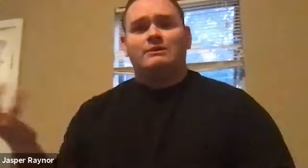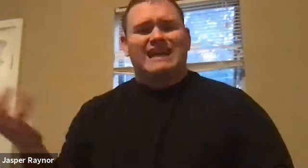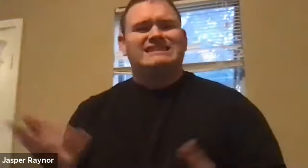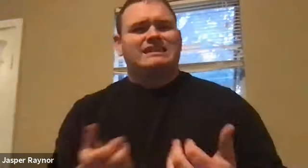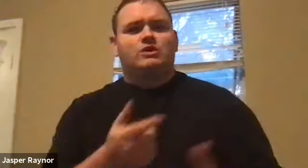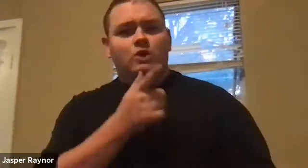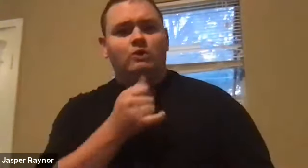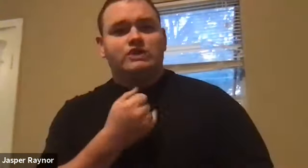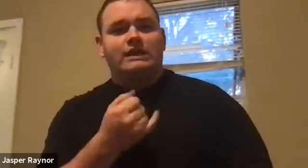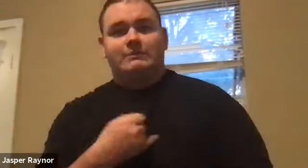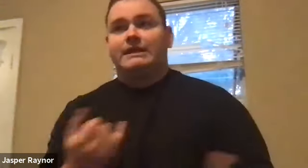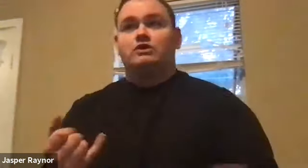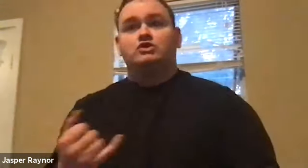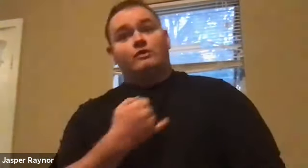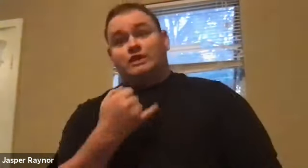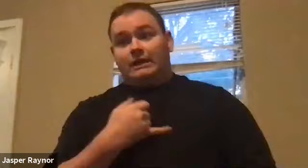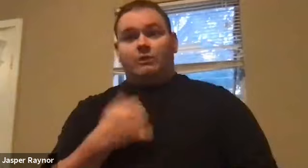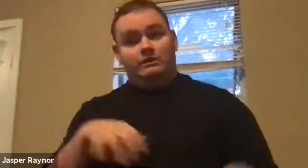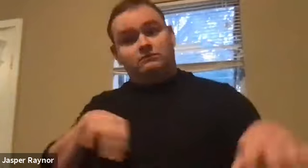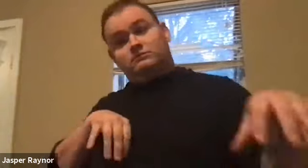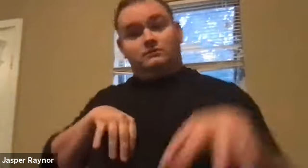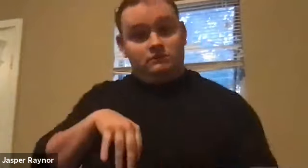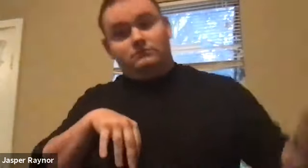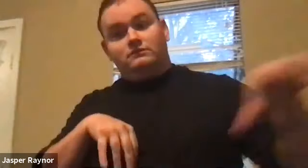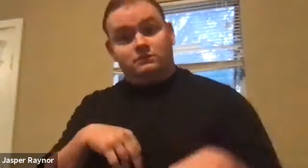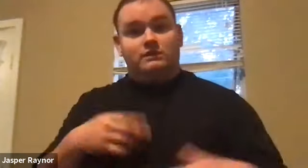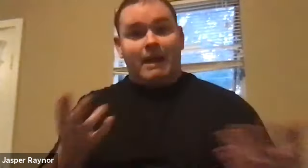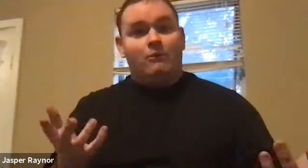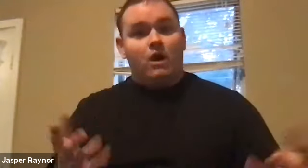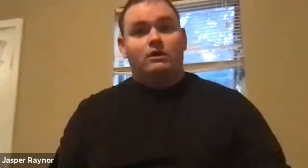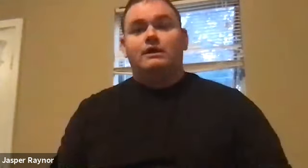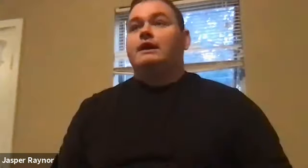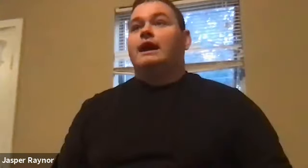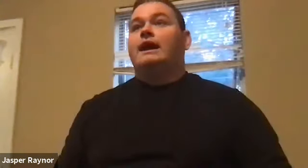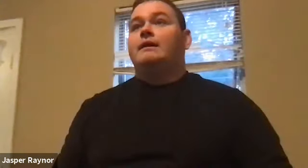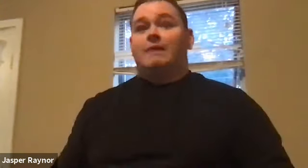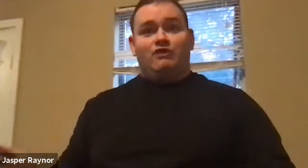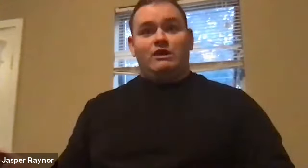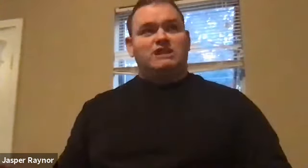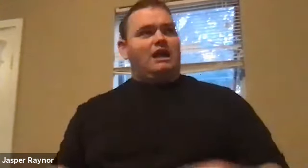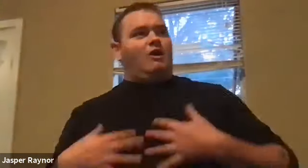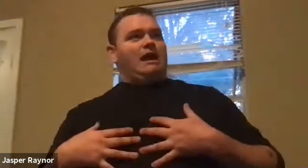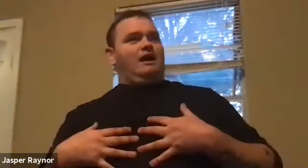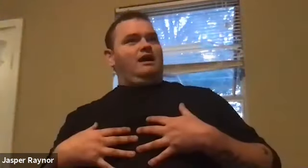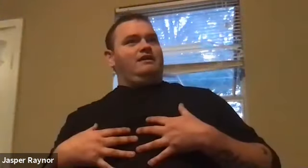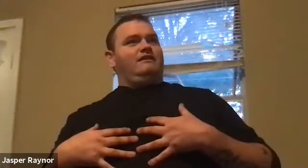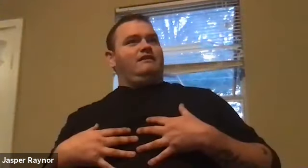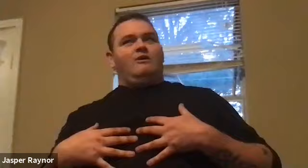was asking, "Who is Jacob?" And he goes, "You know the Jacob with the bad walk." And my friend was like, "Oh my God,